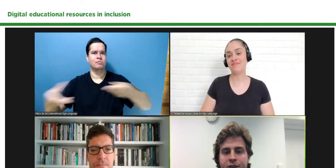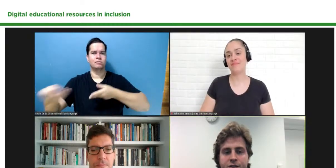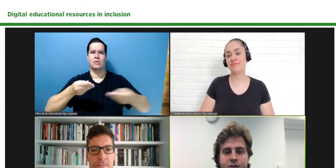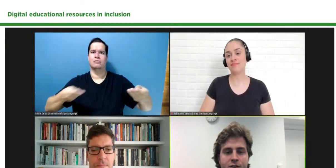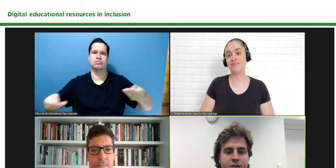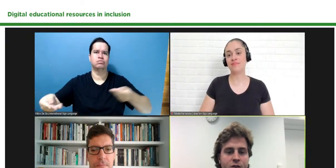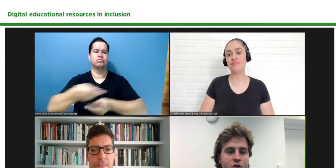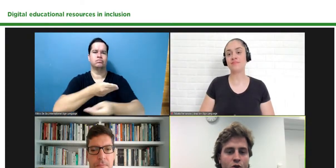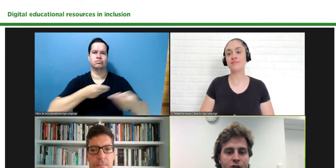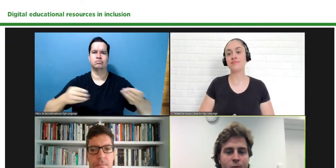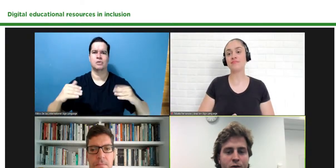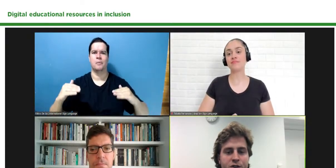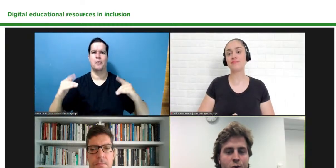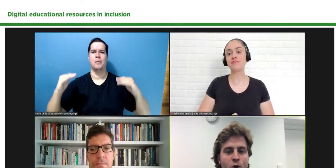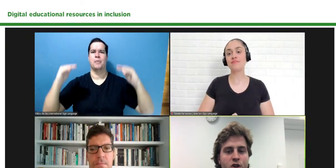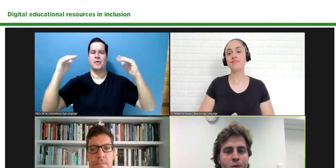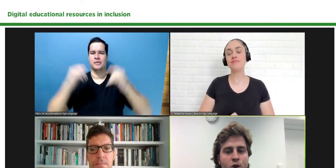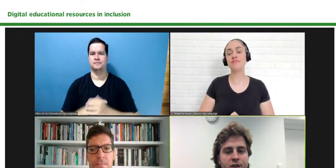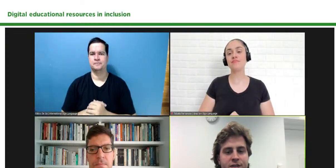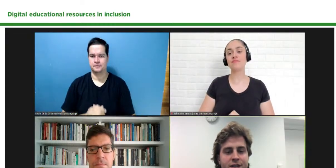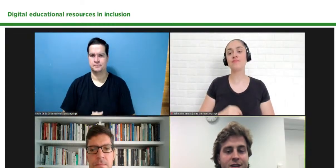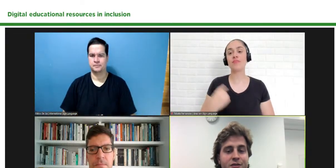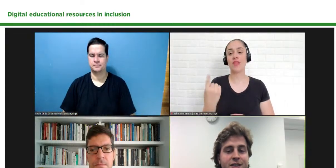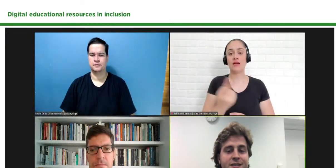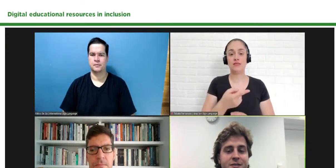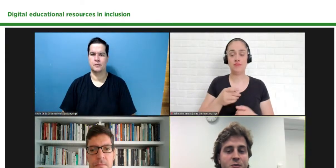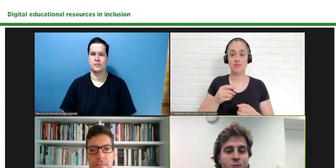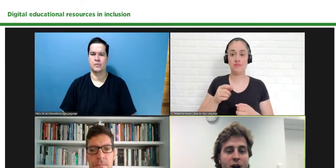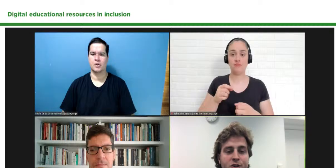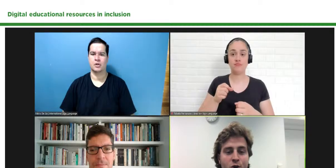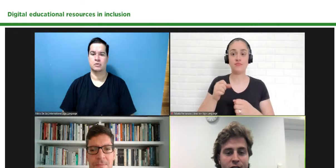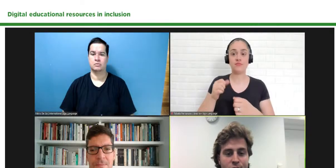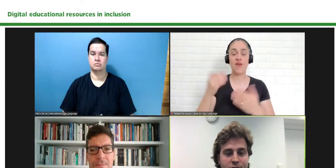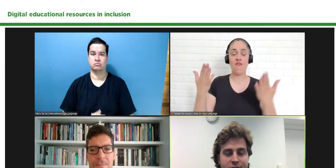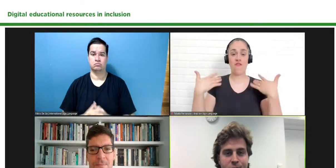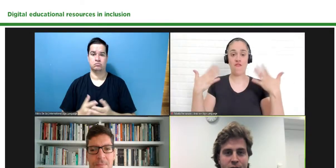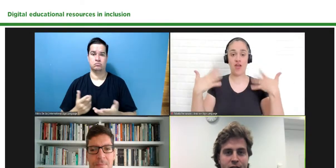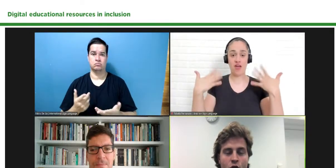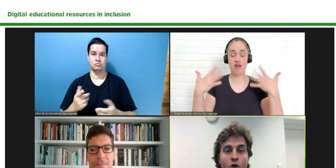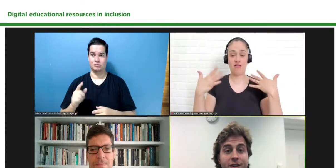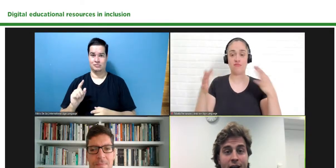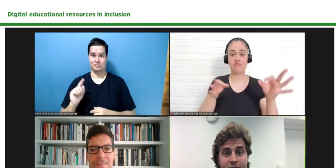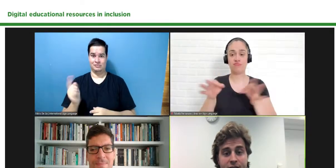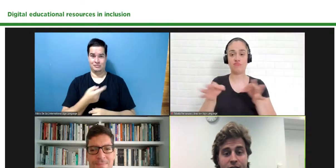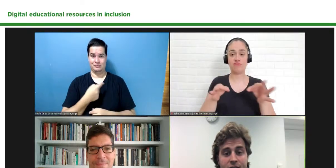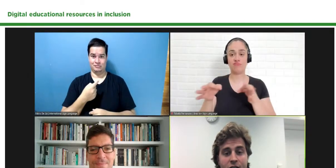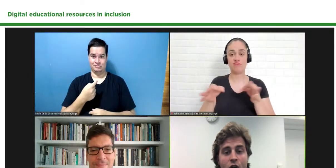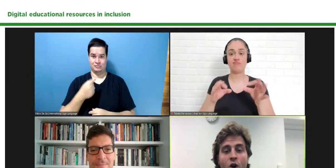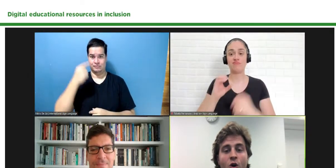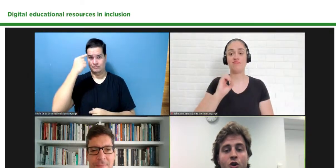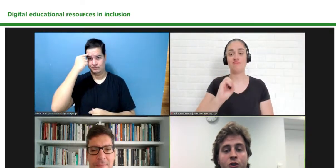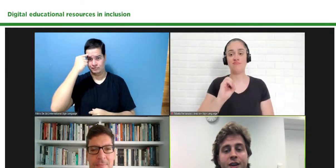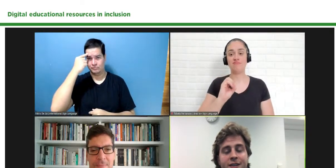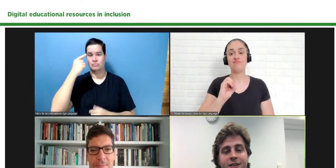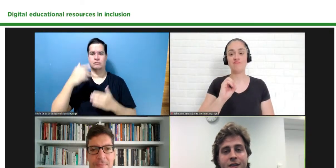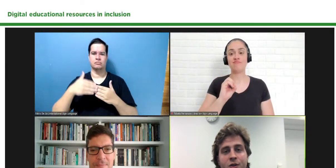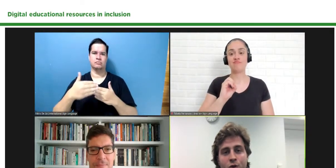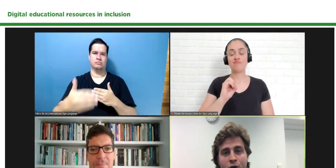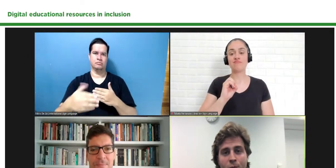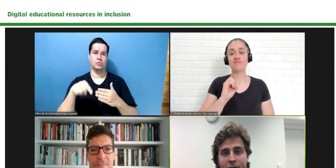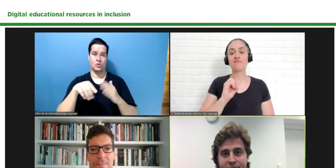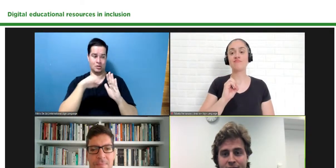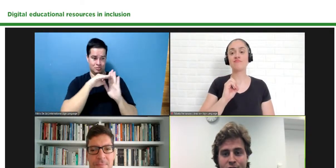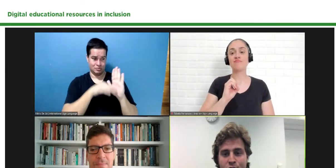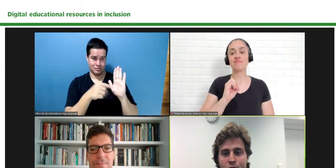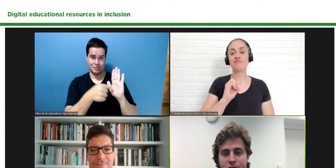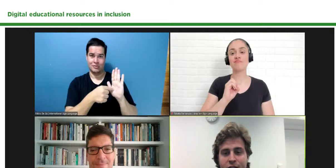If this is a short summary of the Zero Project communities, and if it's sparked your interest, please contact us or contact the